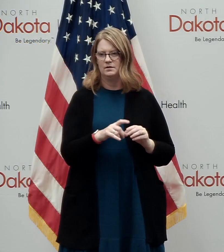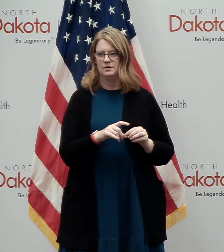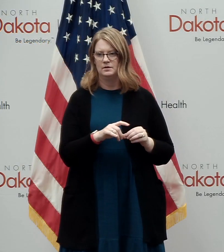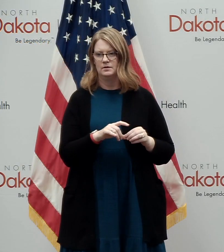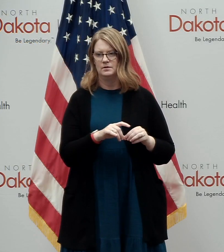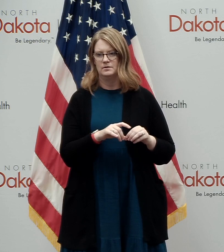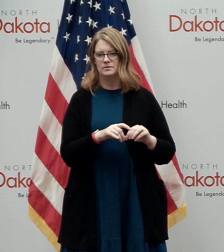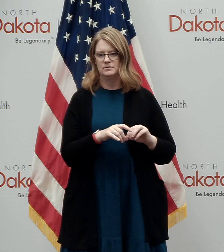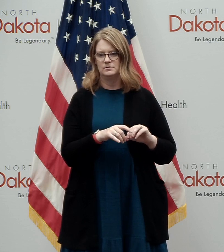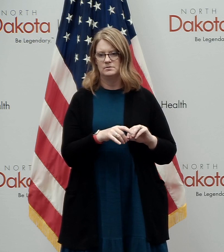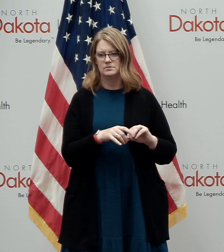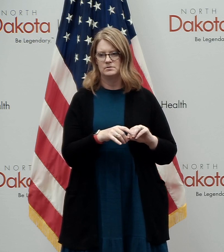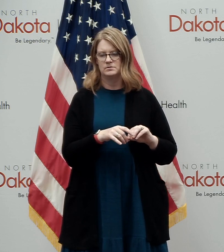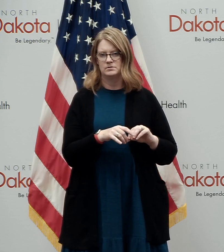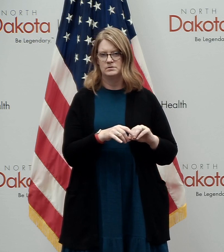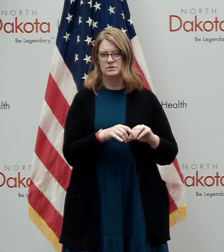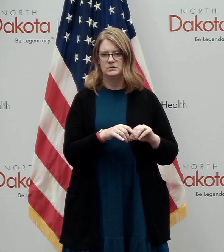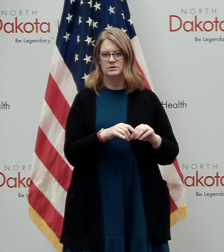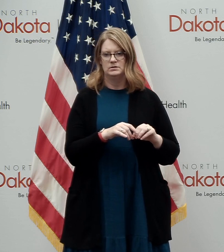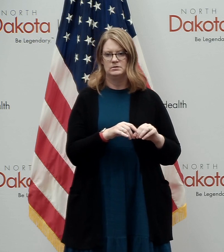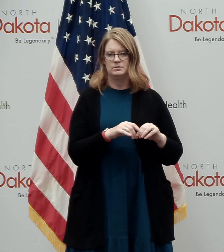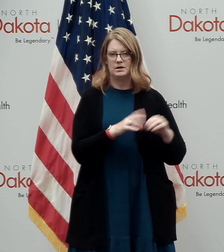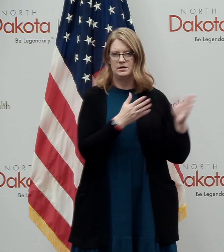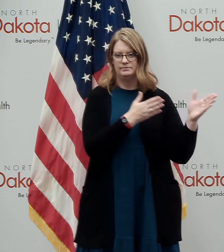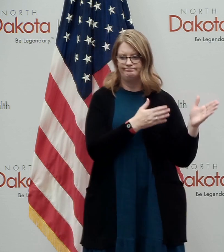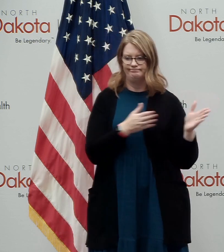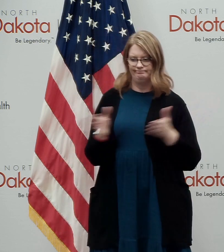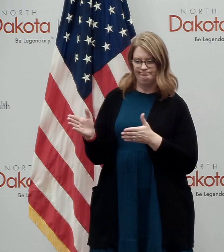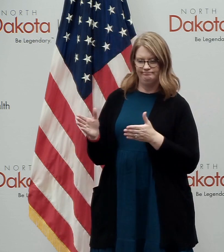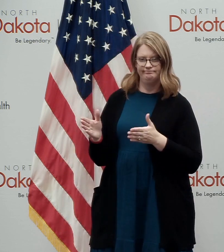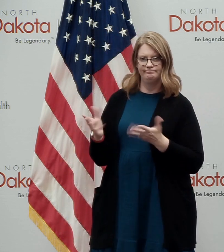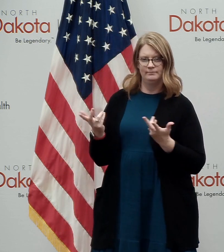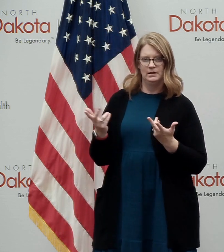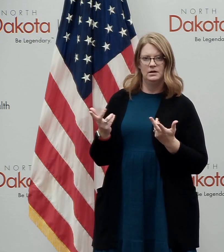going to switch gears for a second, and we'll bring